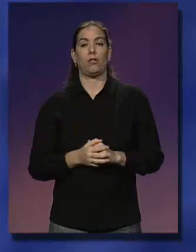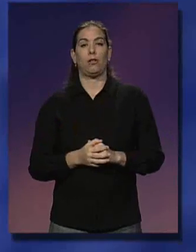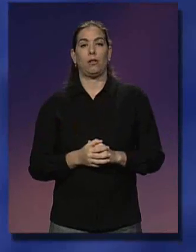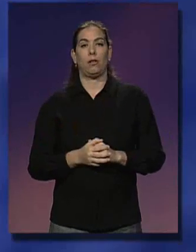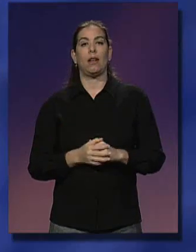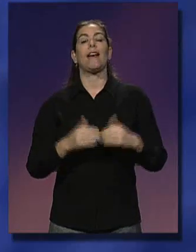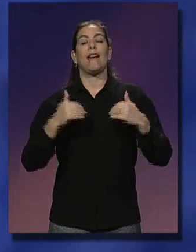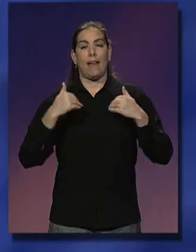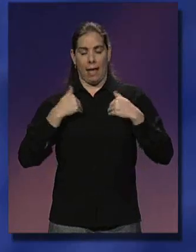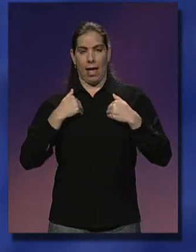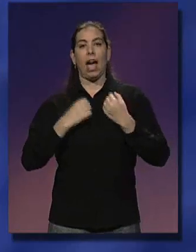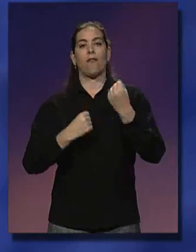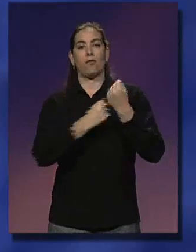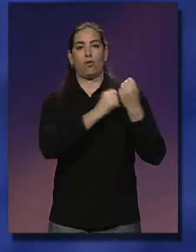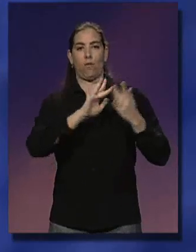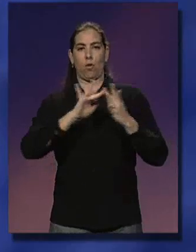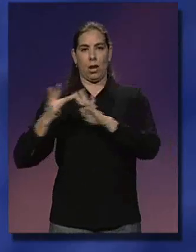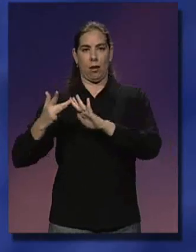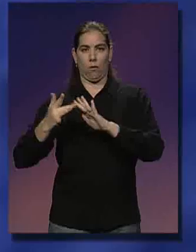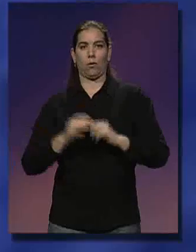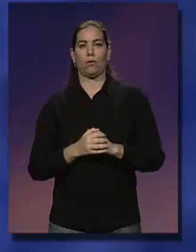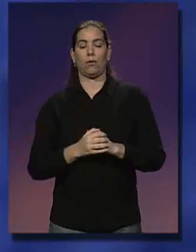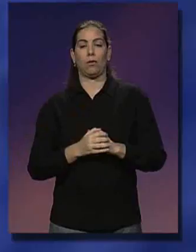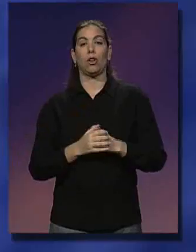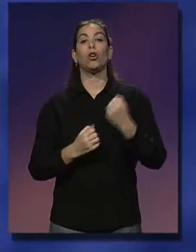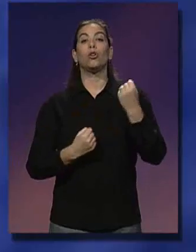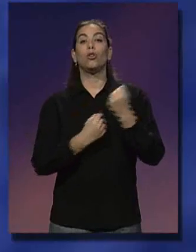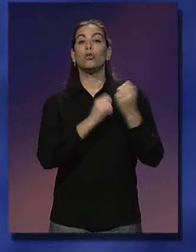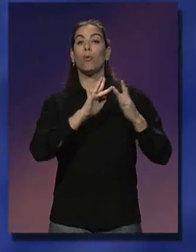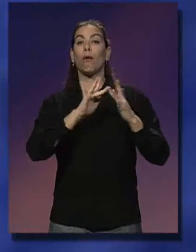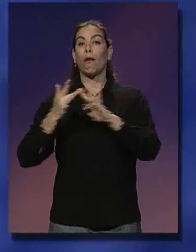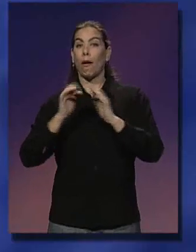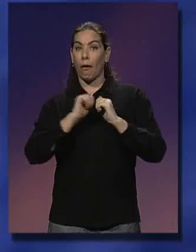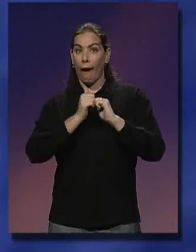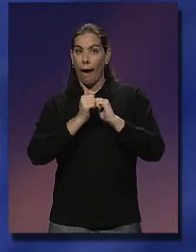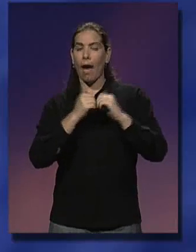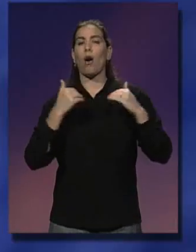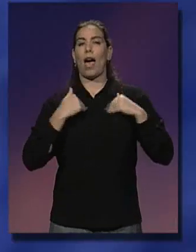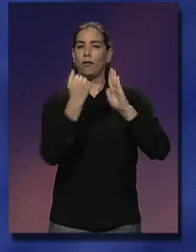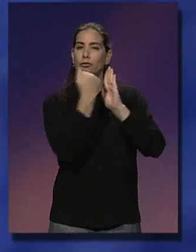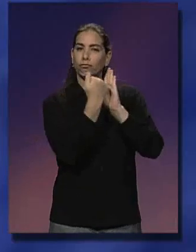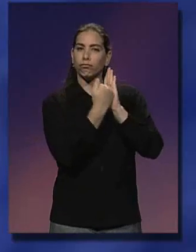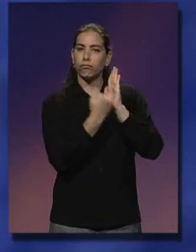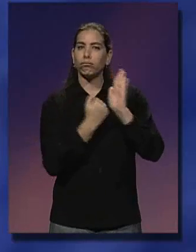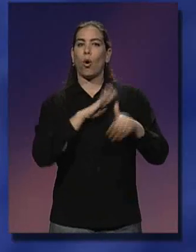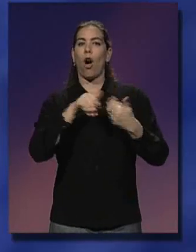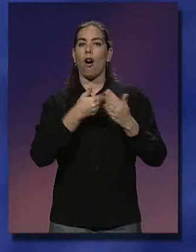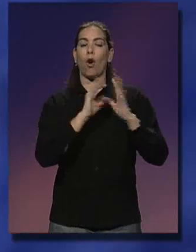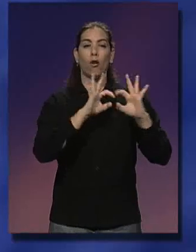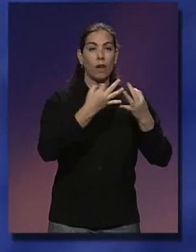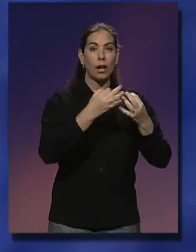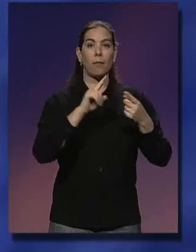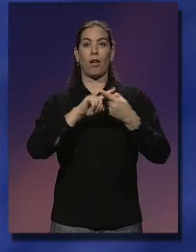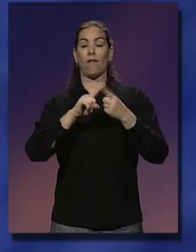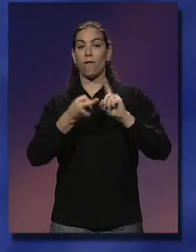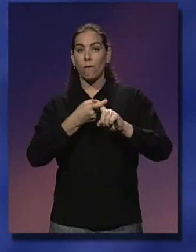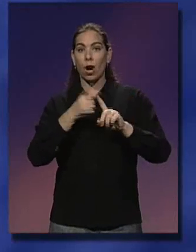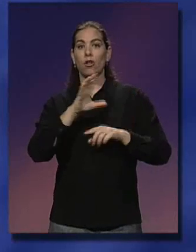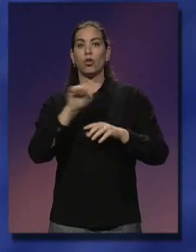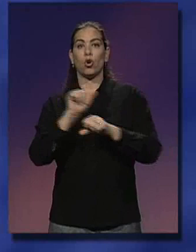Create a support network. Create a support network by making a list of family, friends, coworkers,